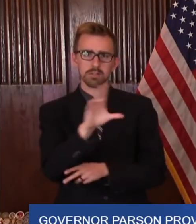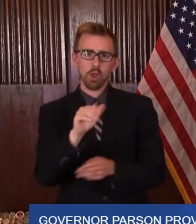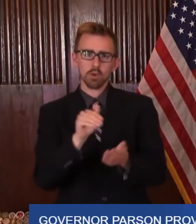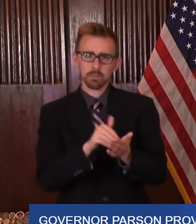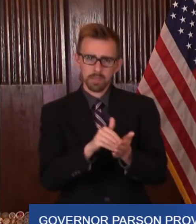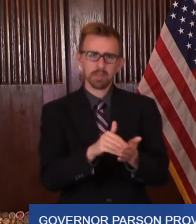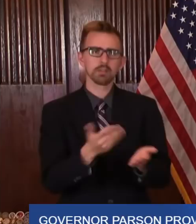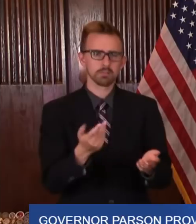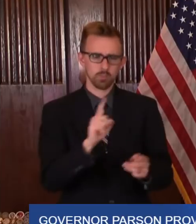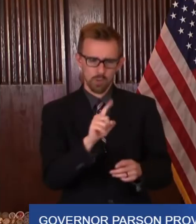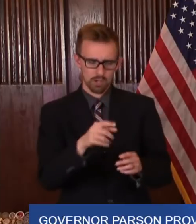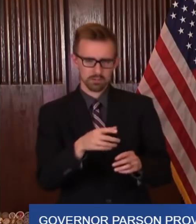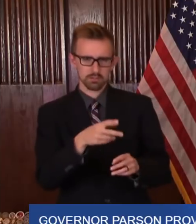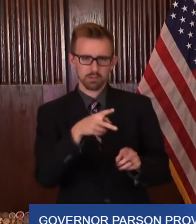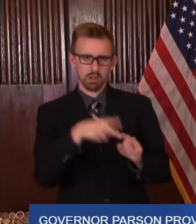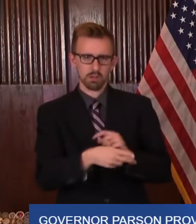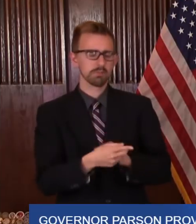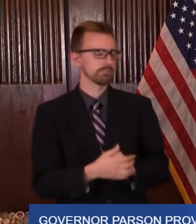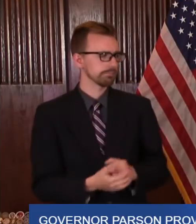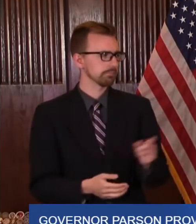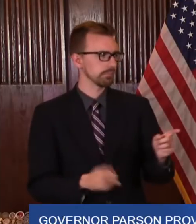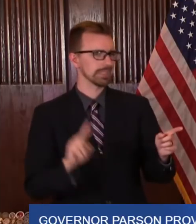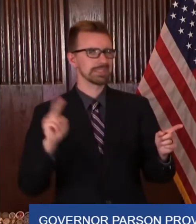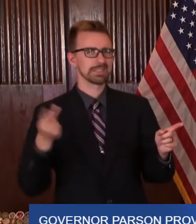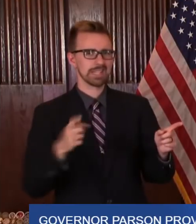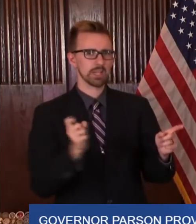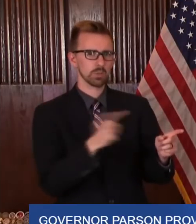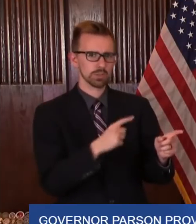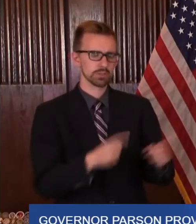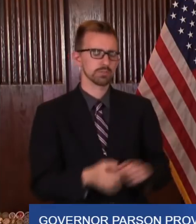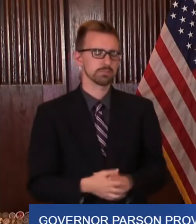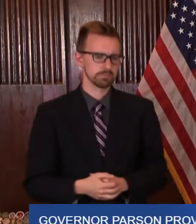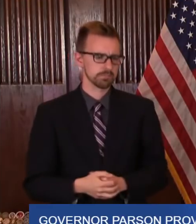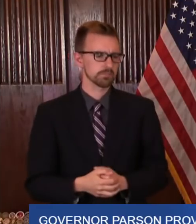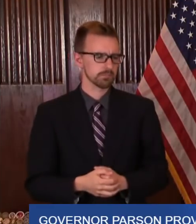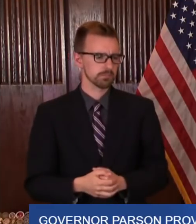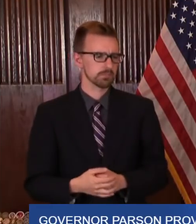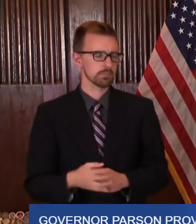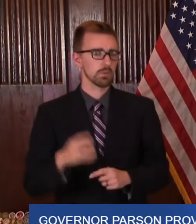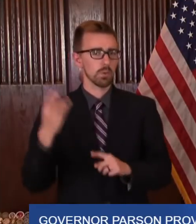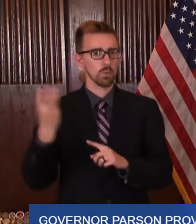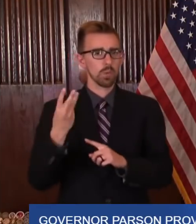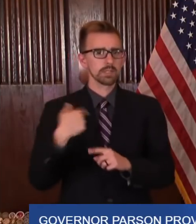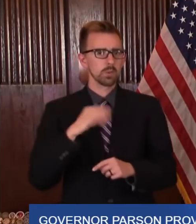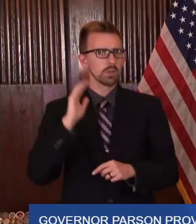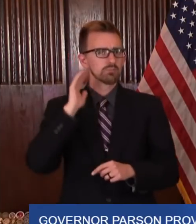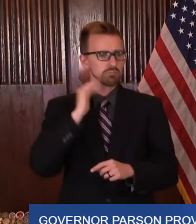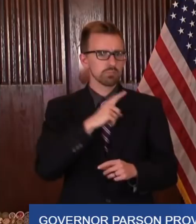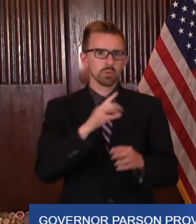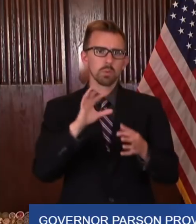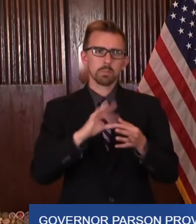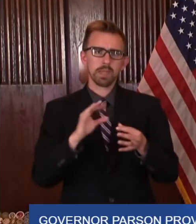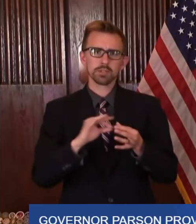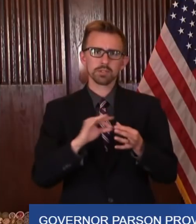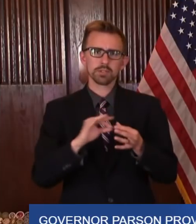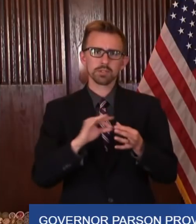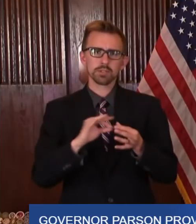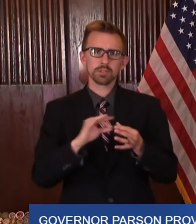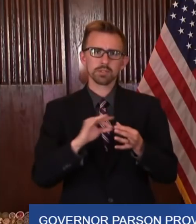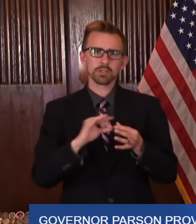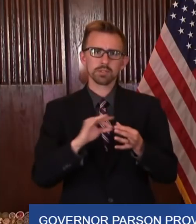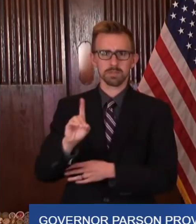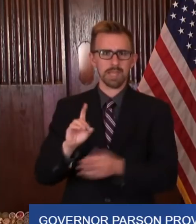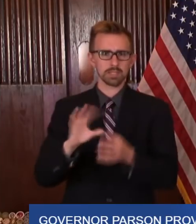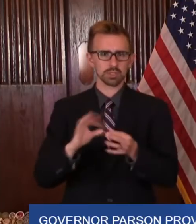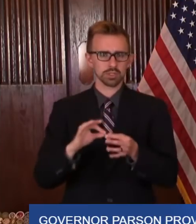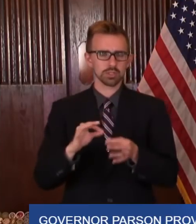million. All right, and Bridget has a second question for you, Governor. We were listening Wednesday when you mentioned the editorial from the St. Louis Post during Wednesday's